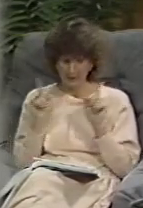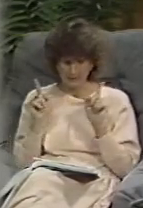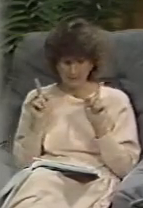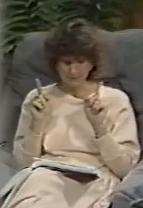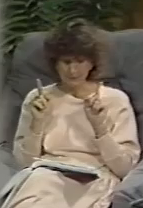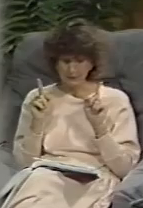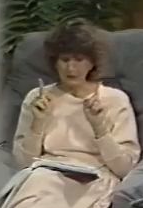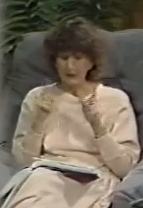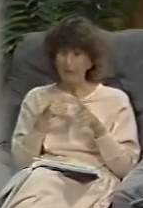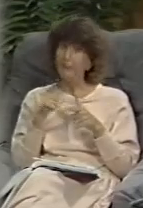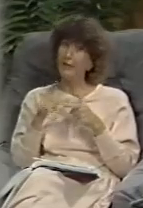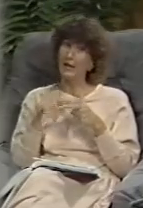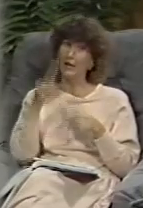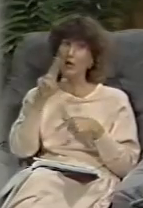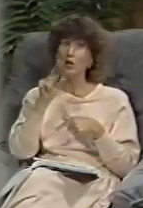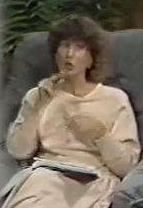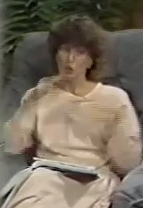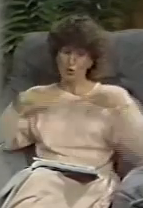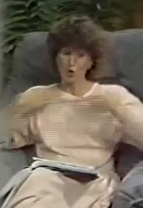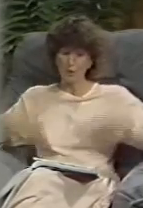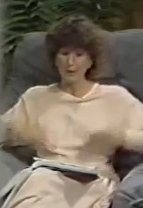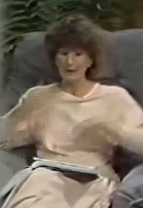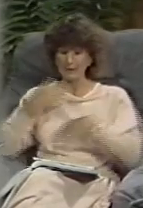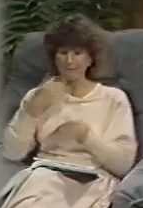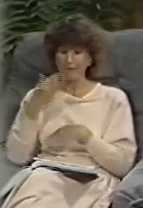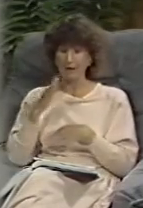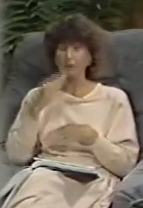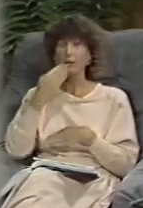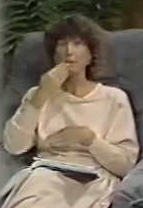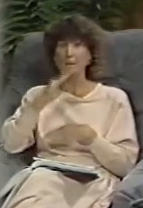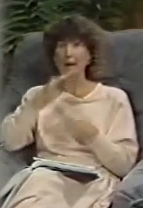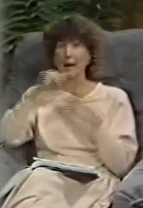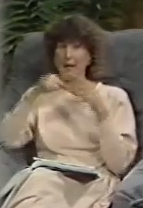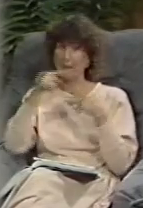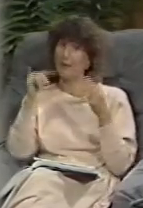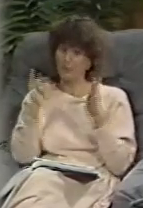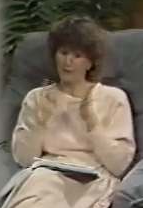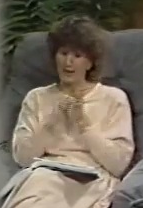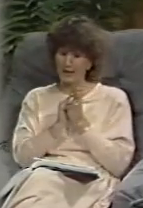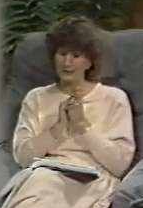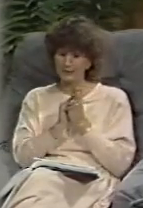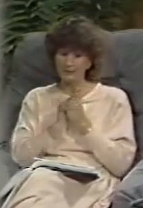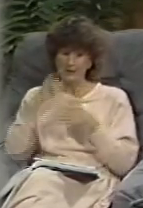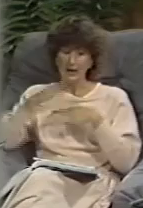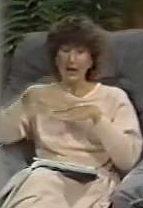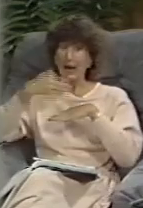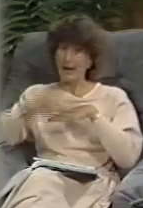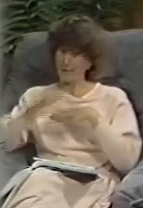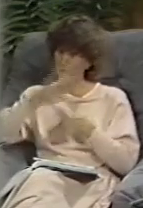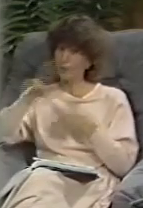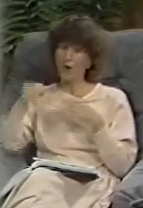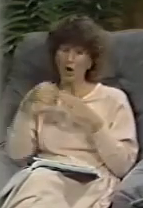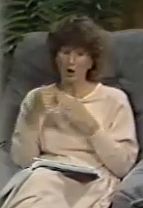But then nobody felt bad about that. After